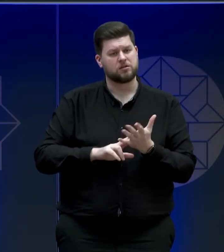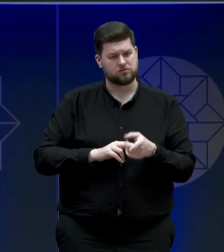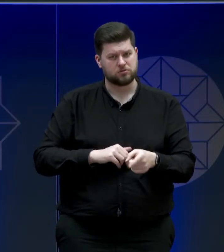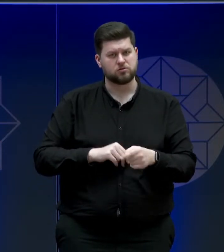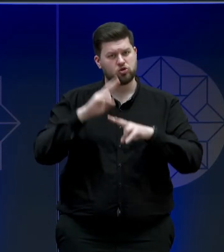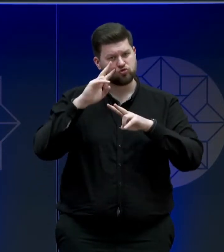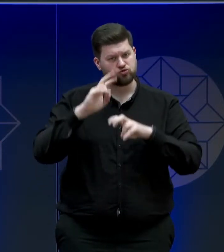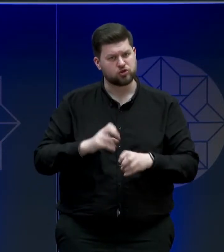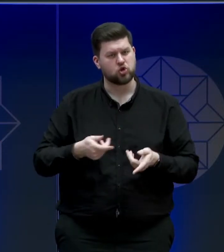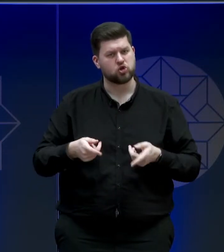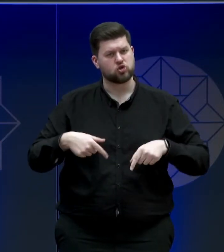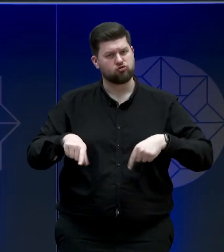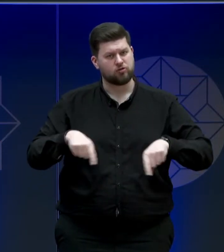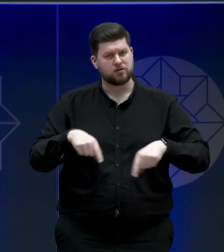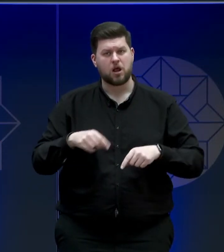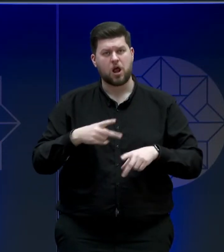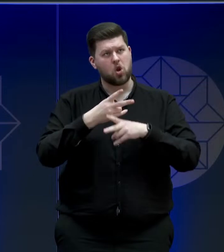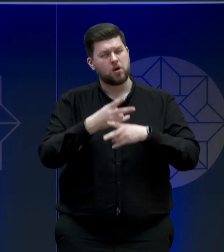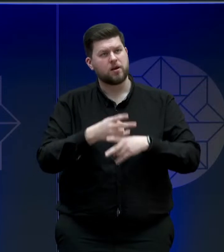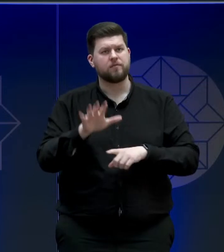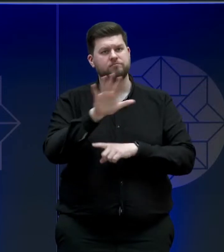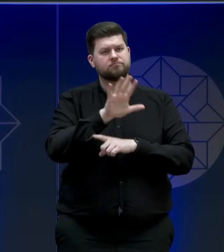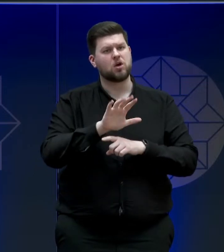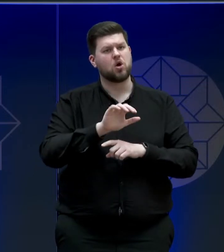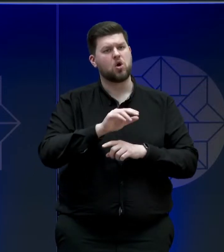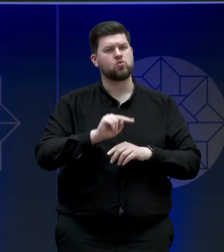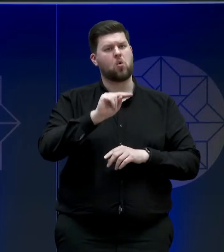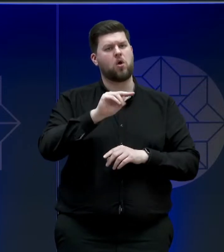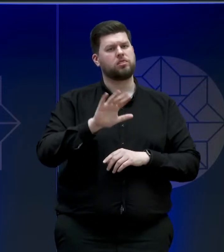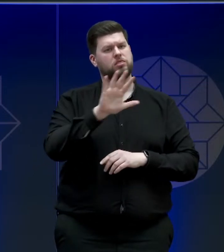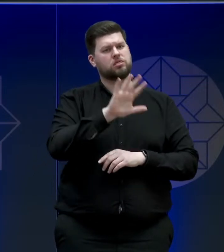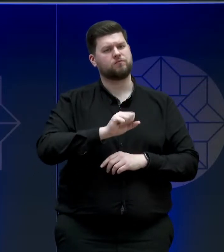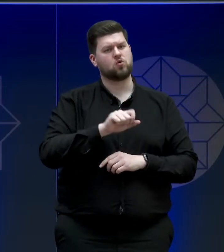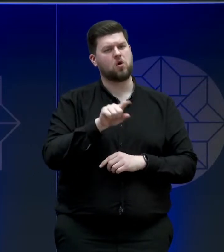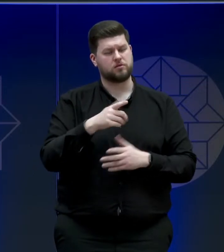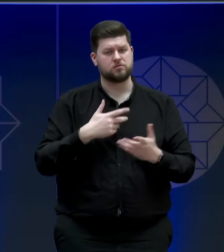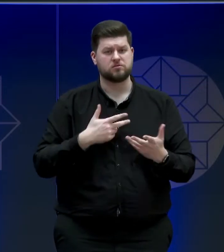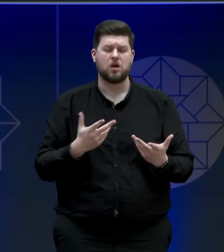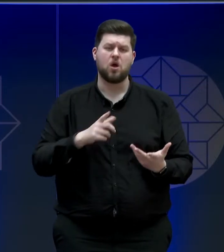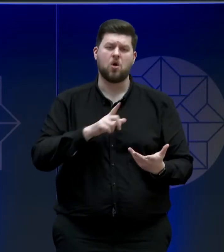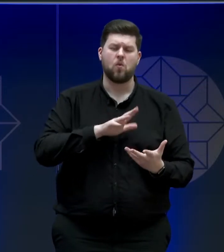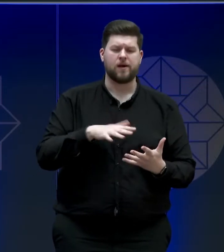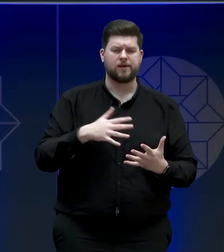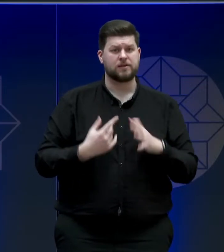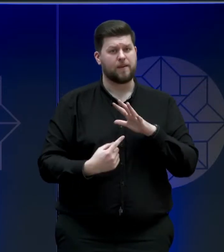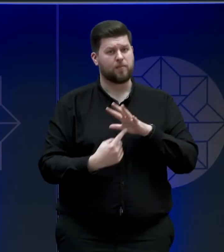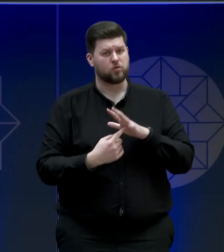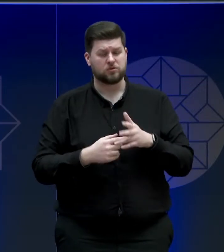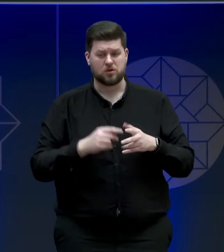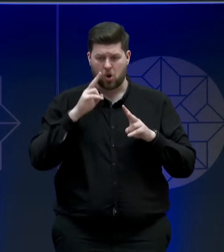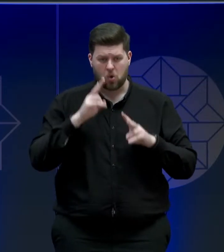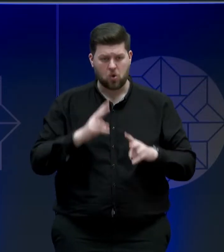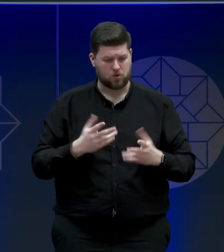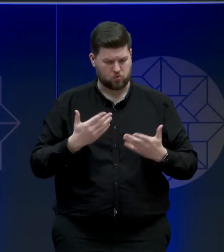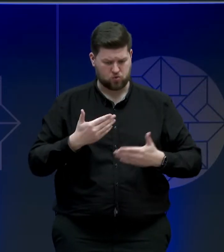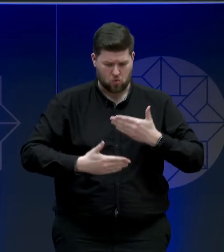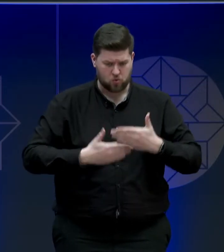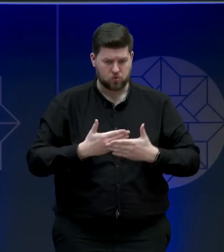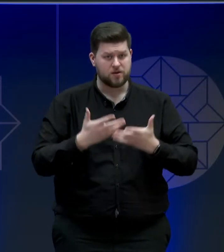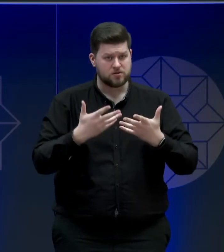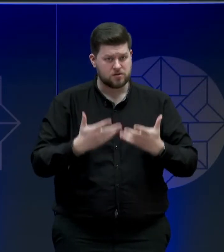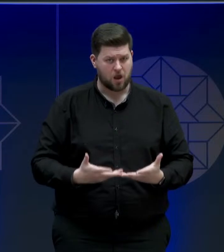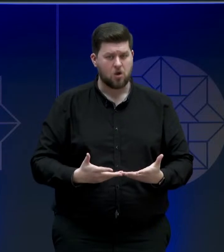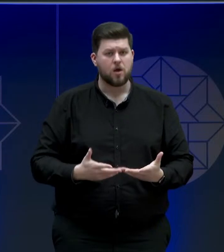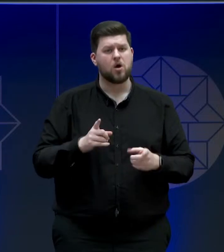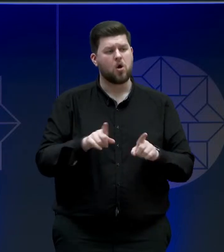after the interests of the north of Scotland. While it's very important to look at the here and the now and reduce the waiting list, one must not